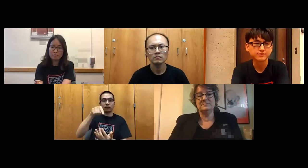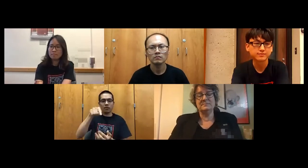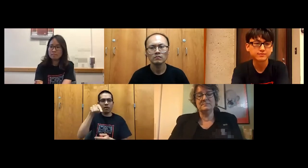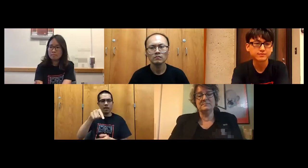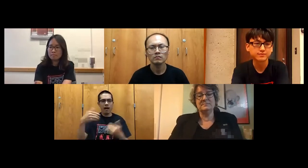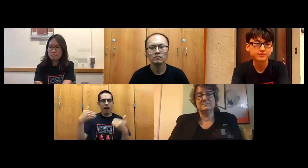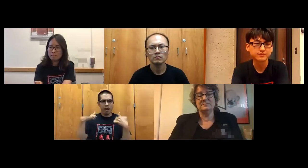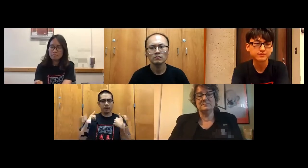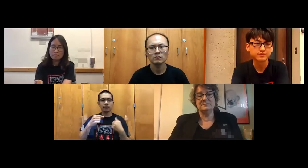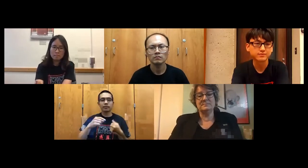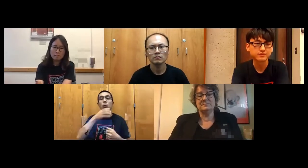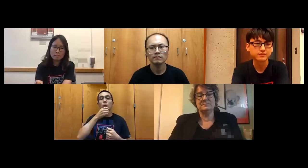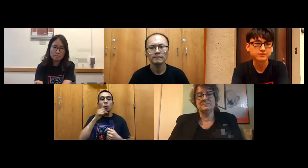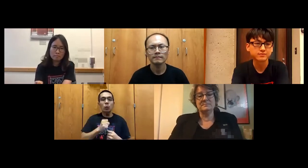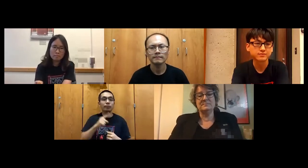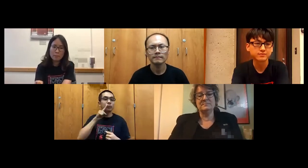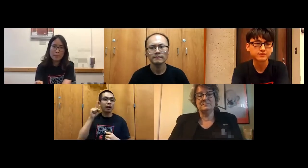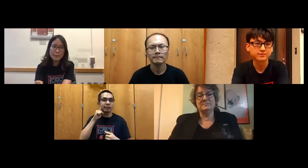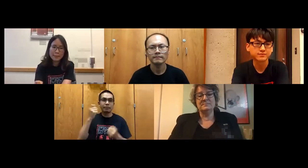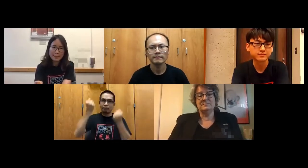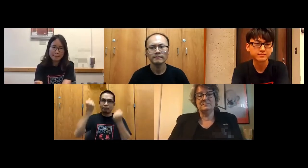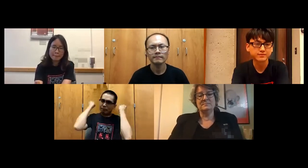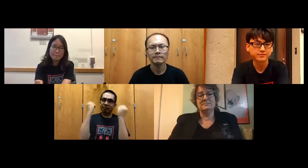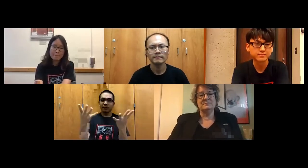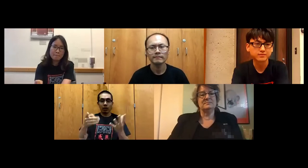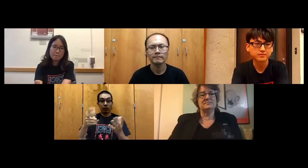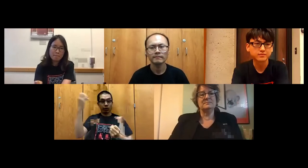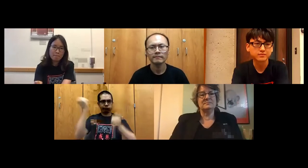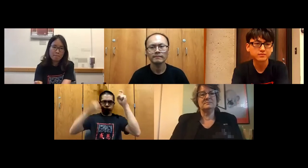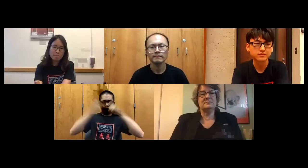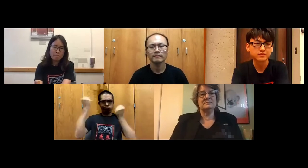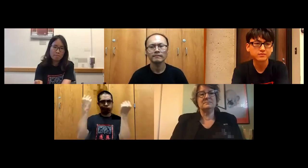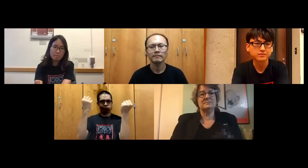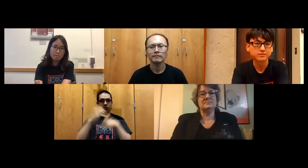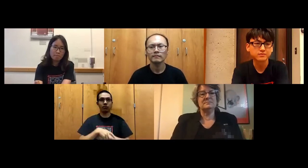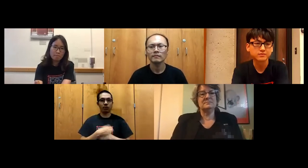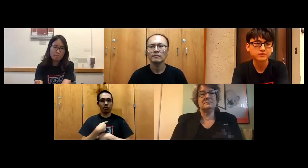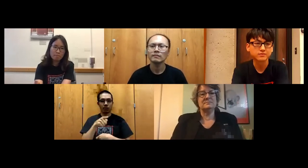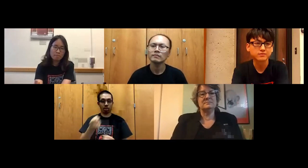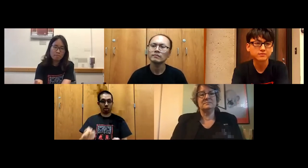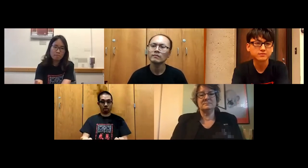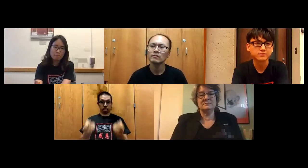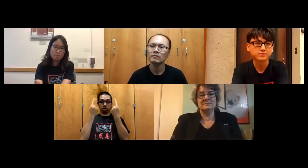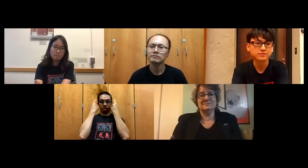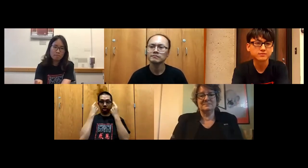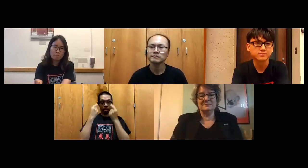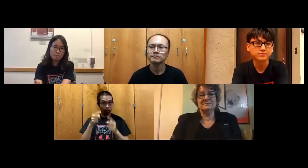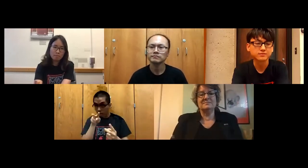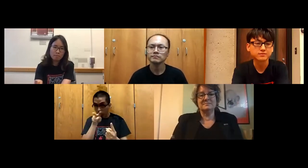place, socialize, and we would talk. There were a lot of older deaf people there, and I saw that they were so expressive, so